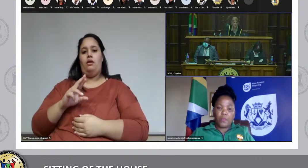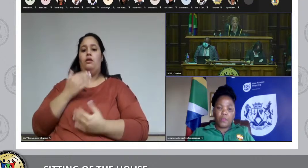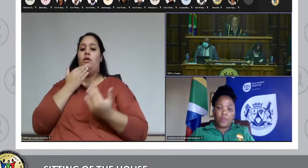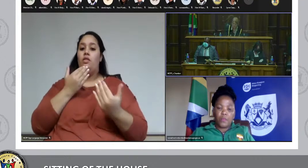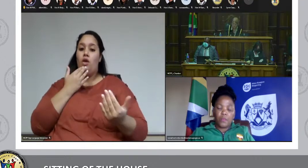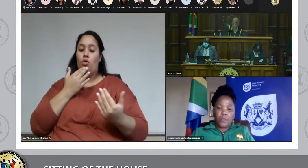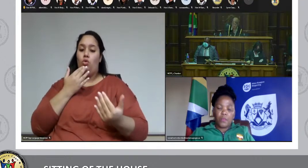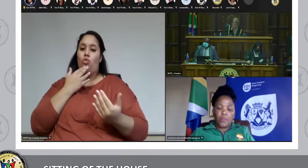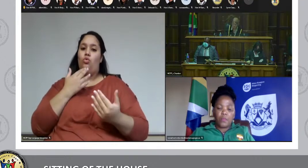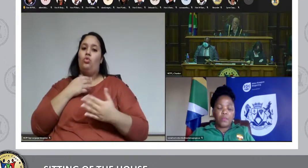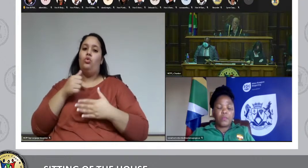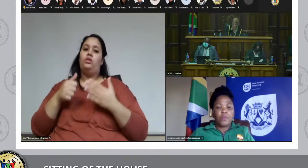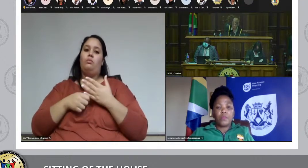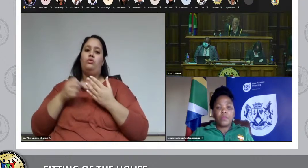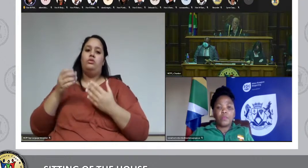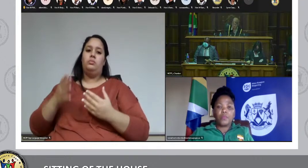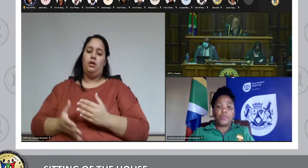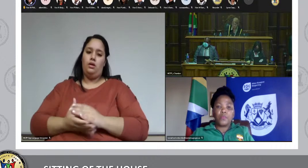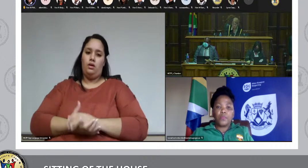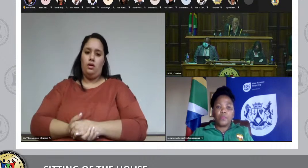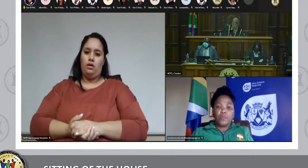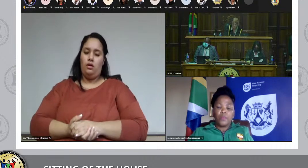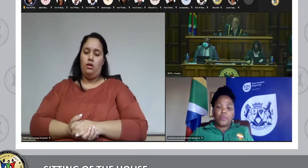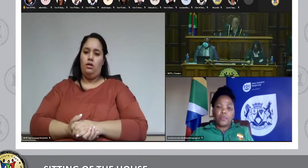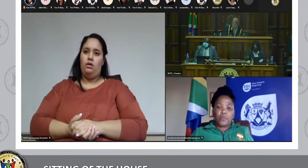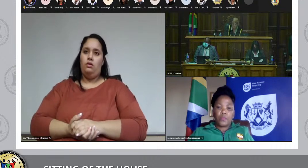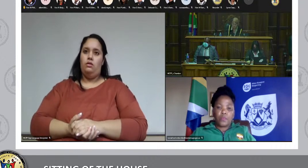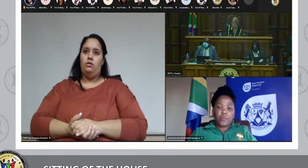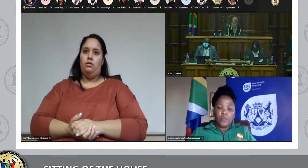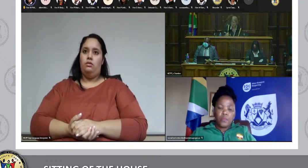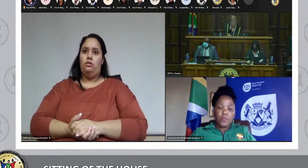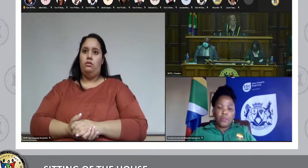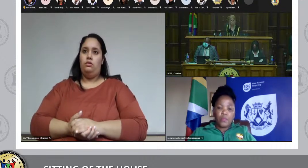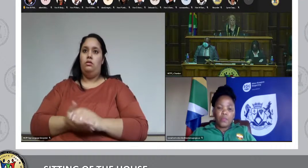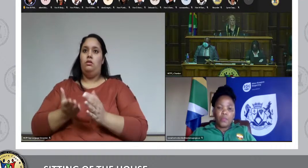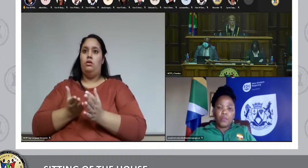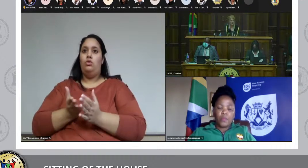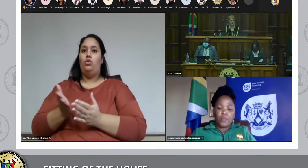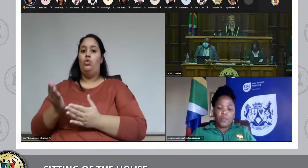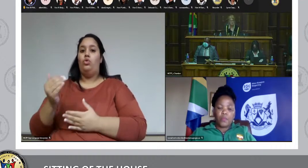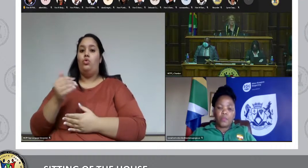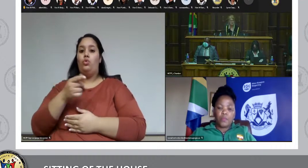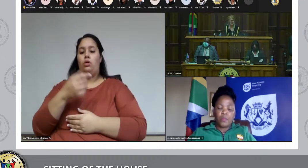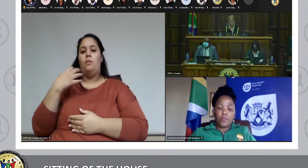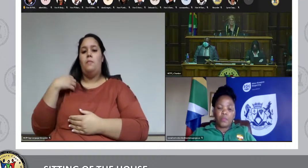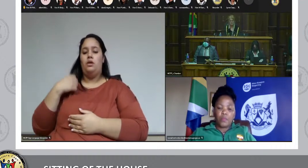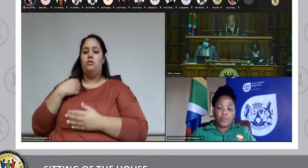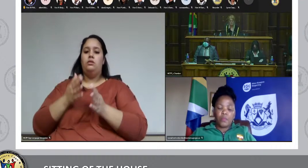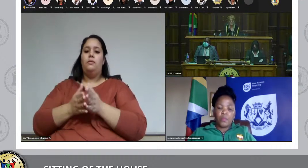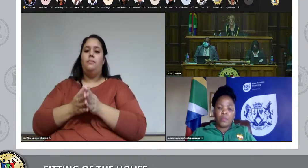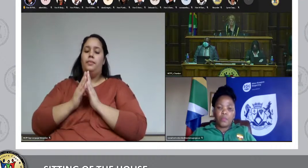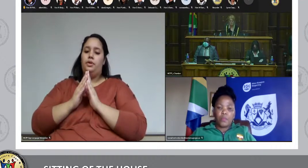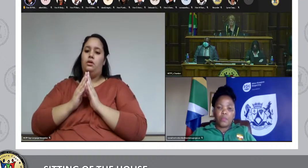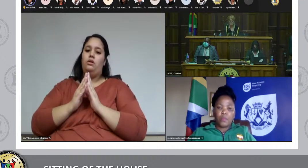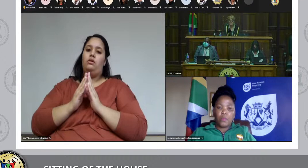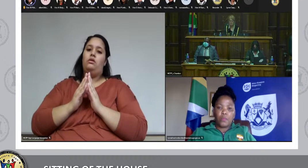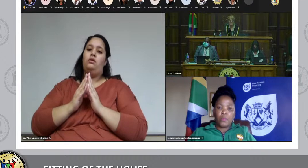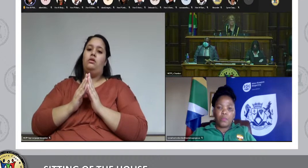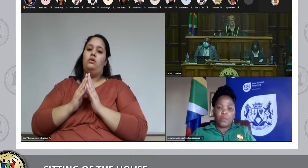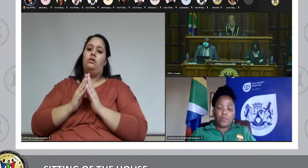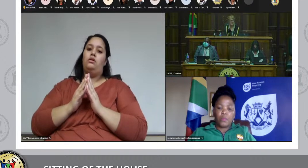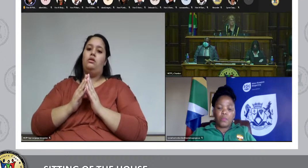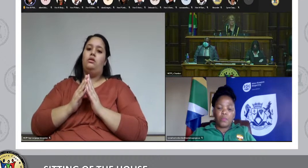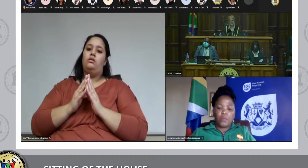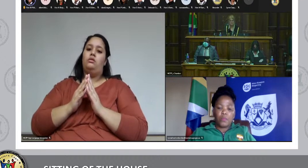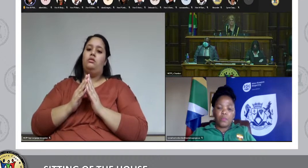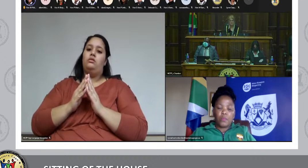much, Deputy Speaker. Deputy Speaker, through you, can the Minister kindly indicate what